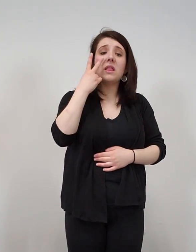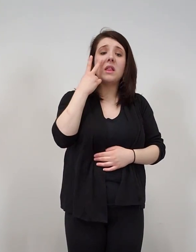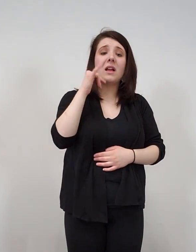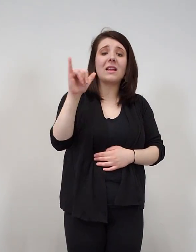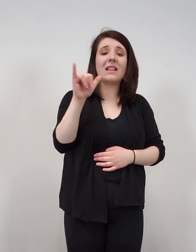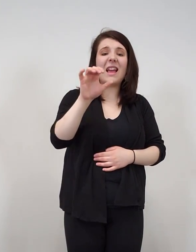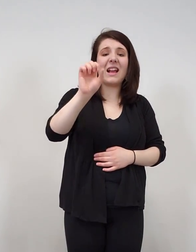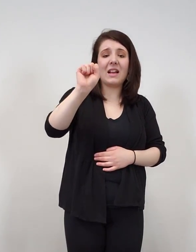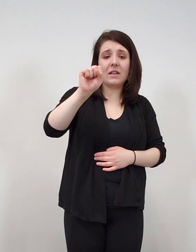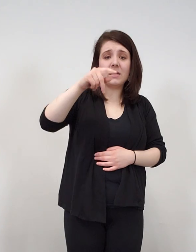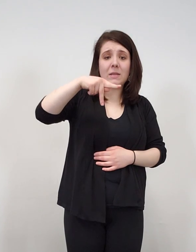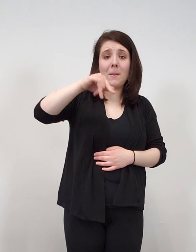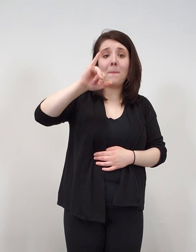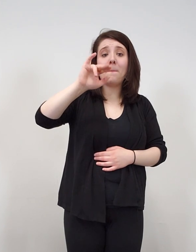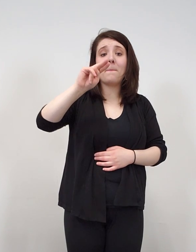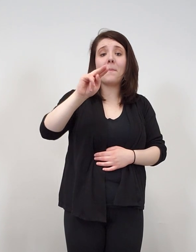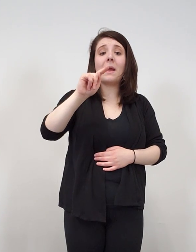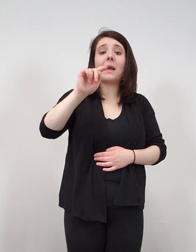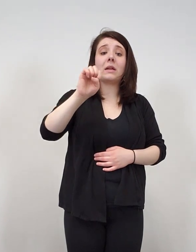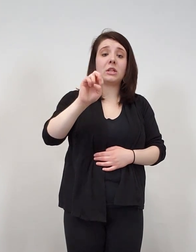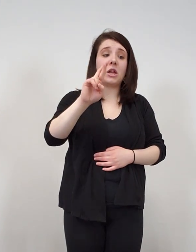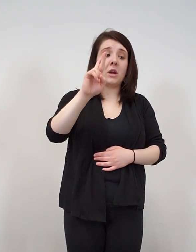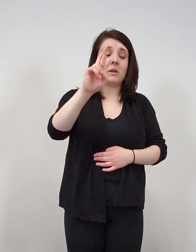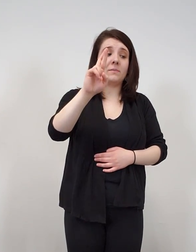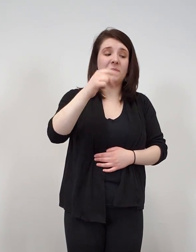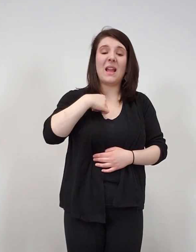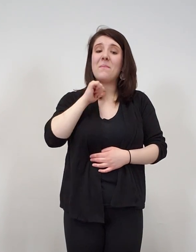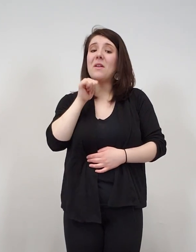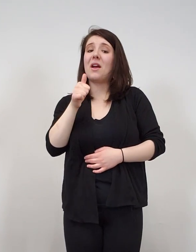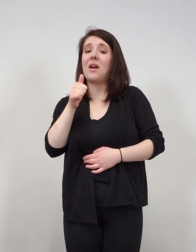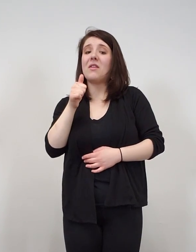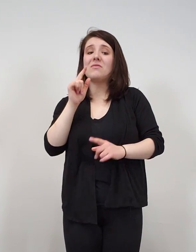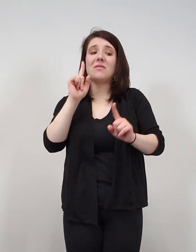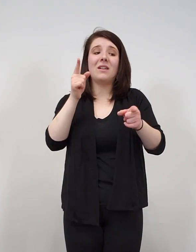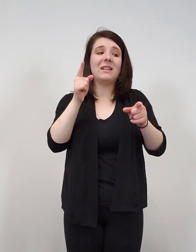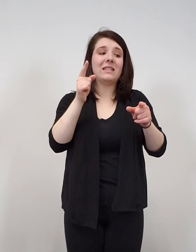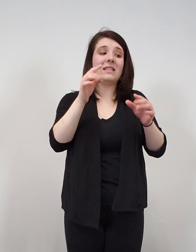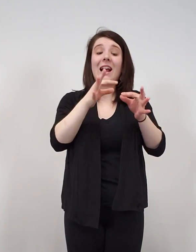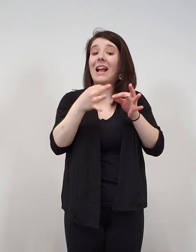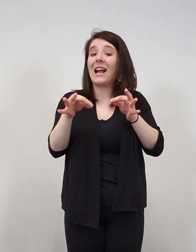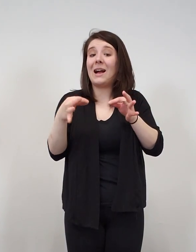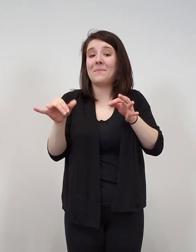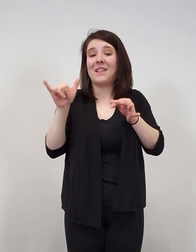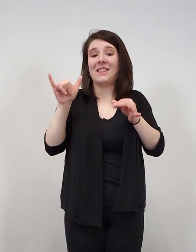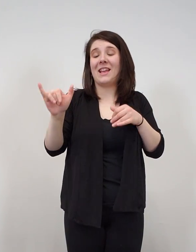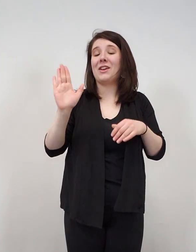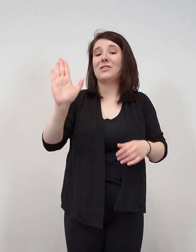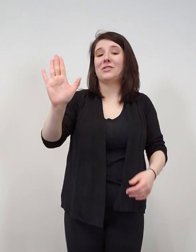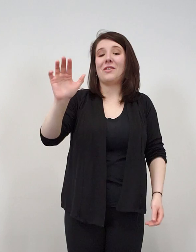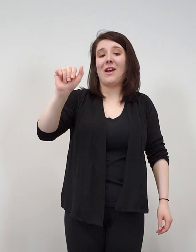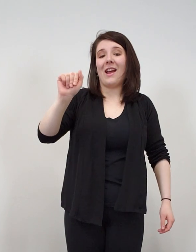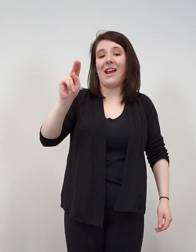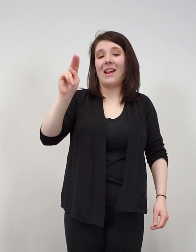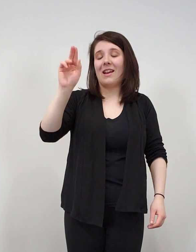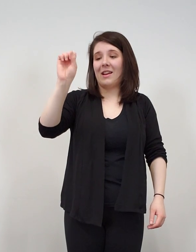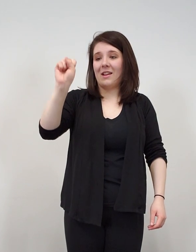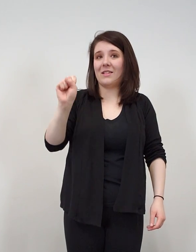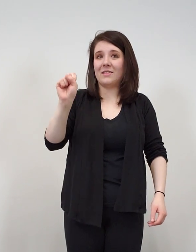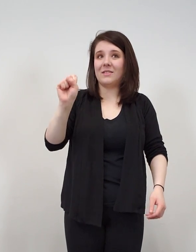Dude, I'm not even gonna comment on that. That's your anus. This is your digestive tube. We're gonna name all the parts in